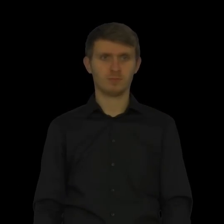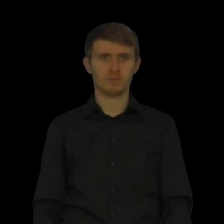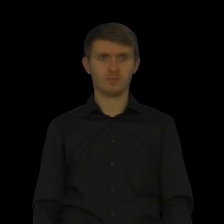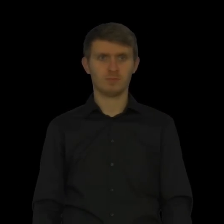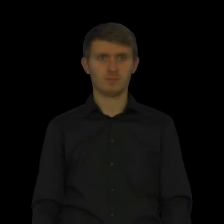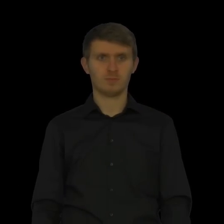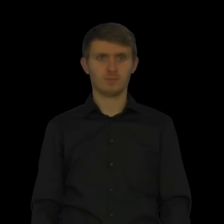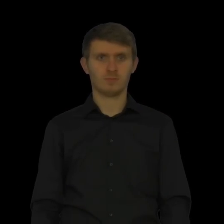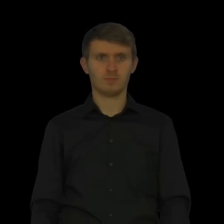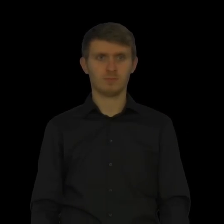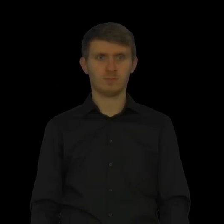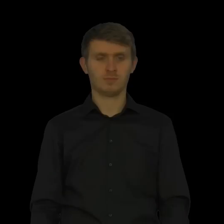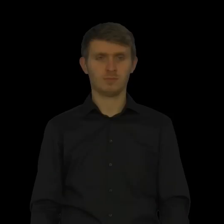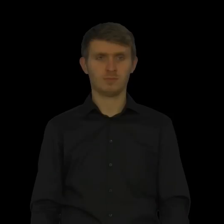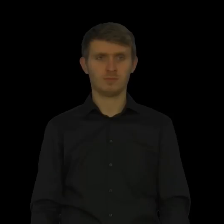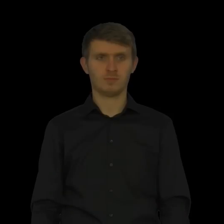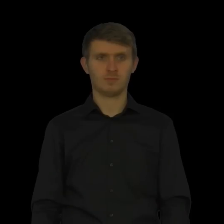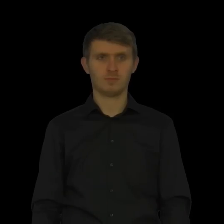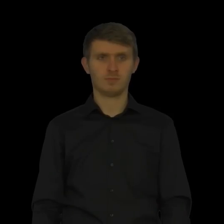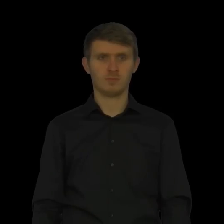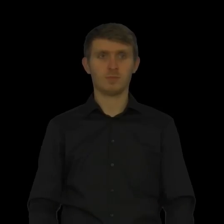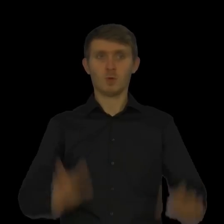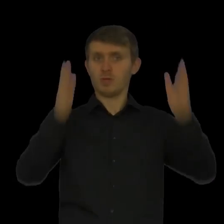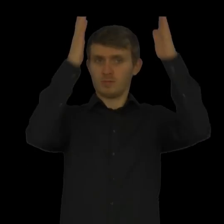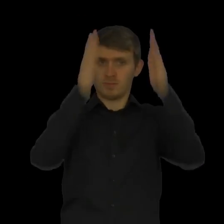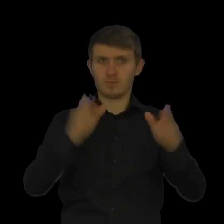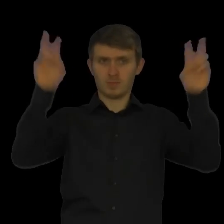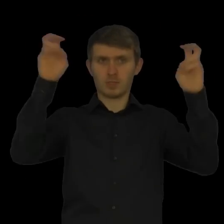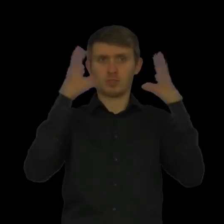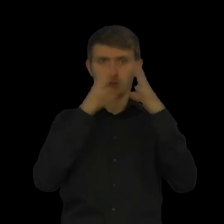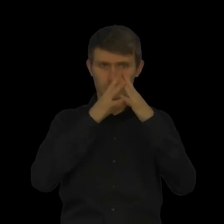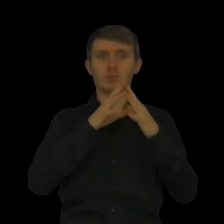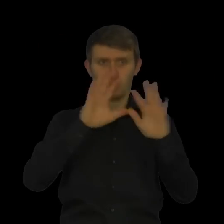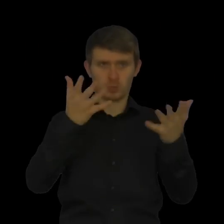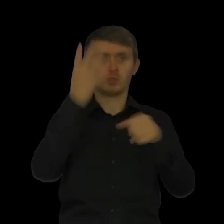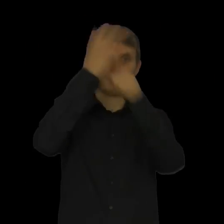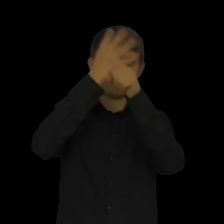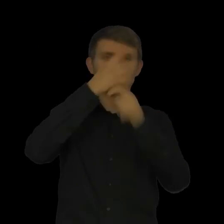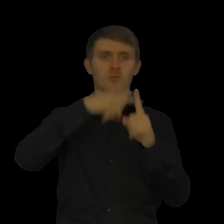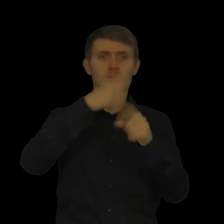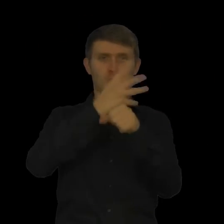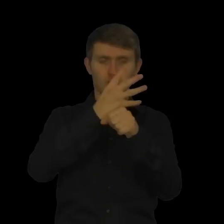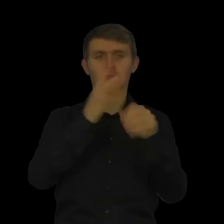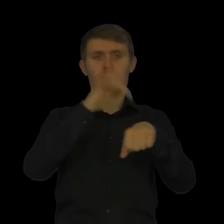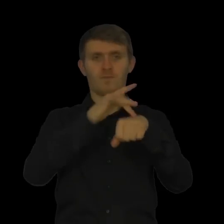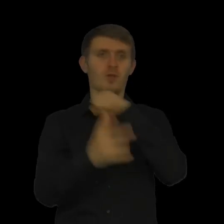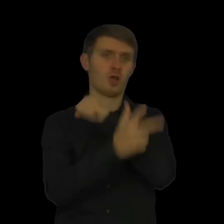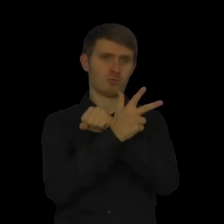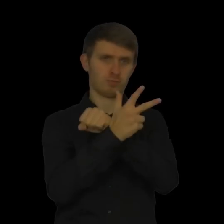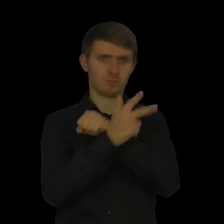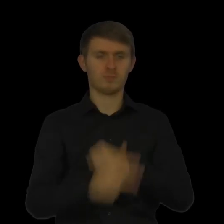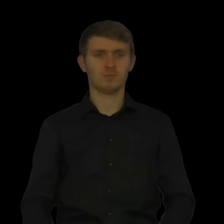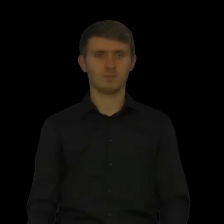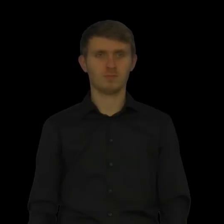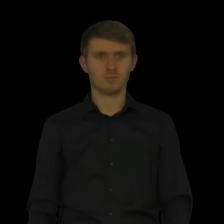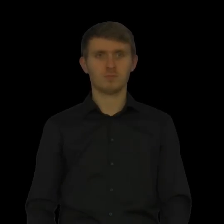to 8. But really the reality of what we're doing since we're operating in the 10's place, this is really 40 + 40 is equal